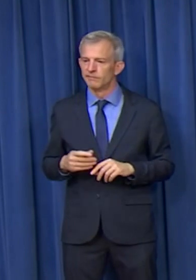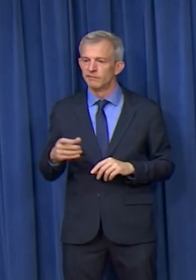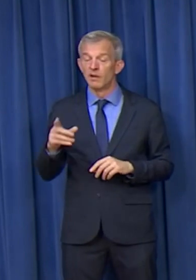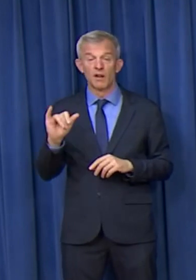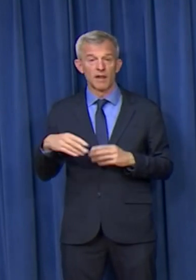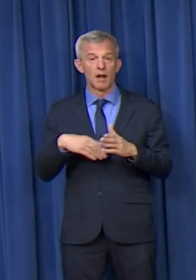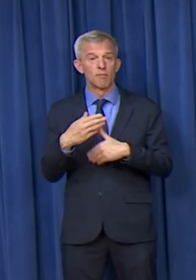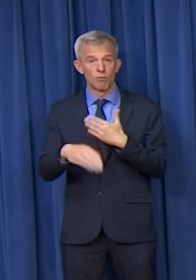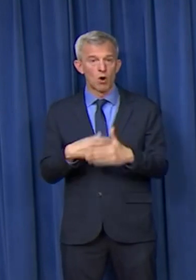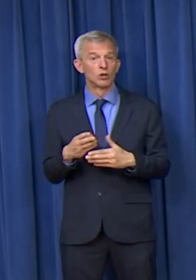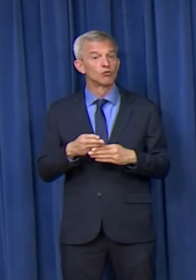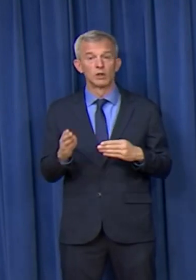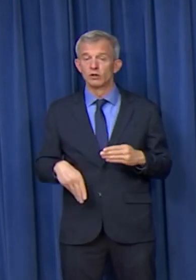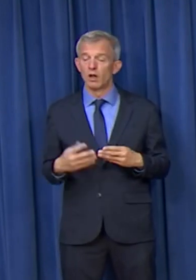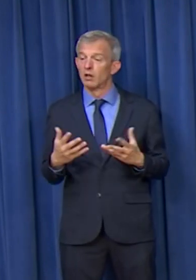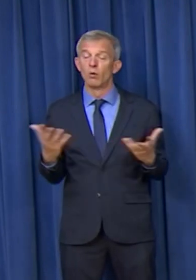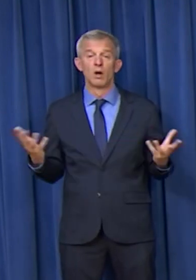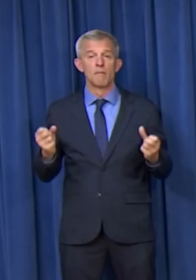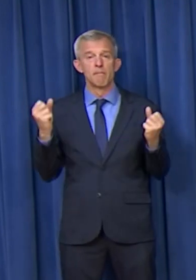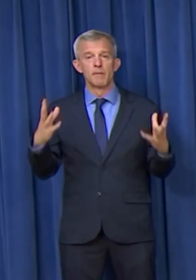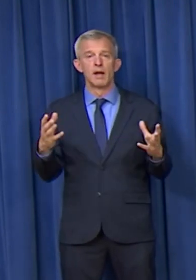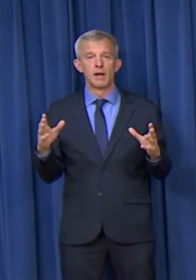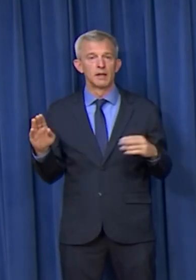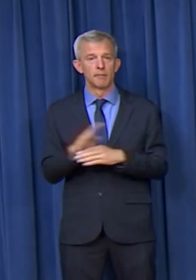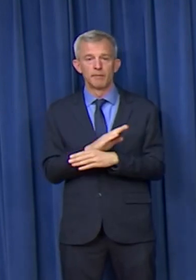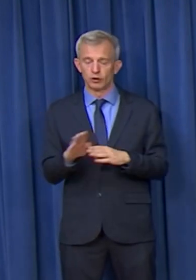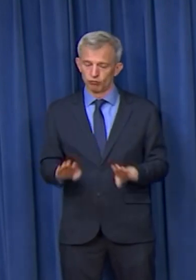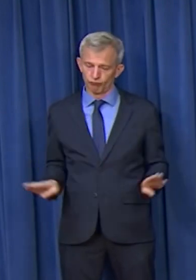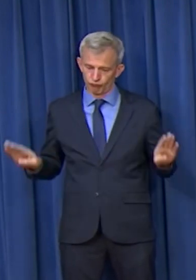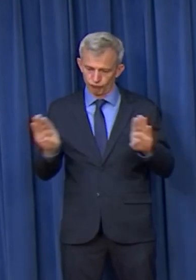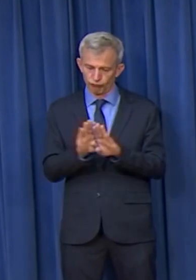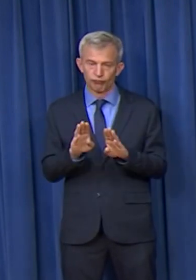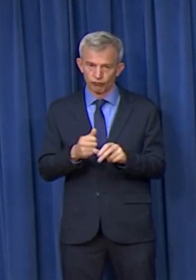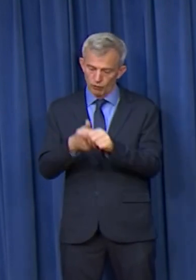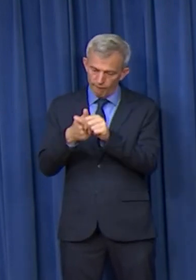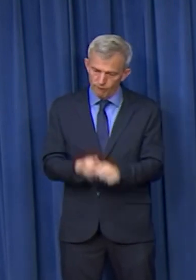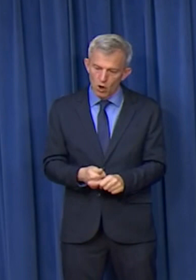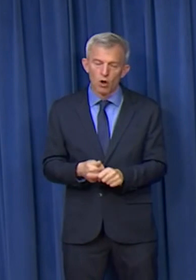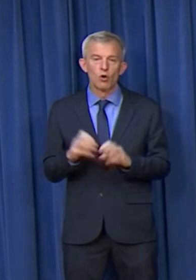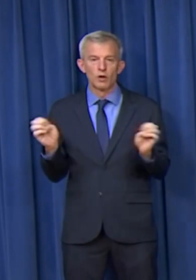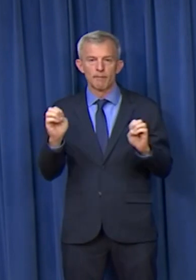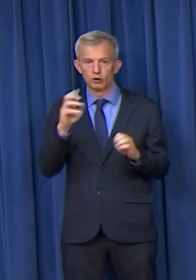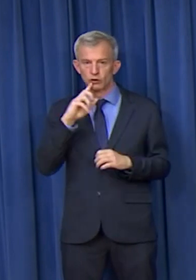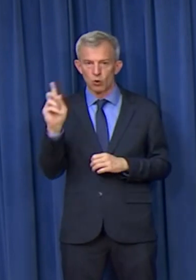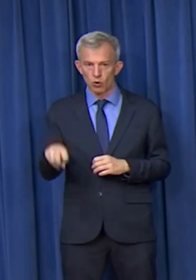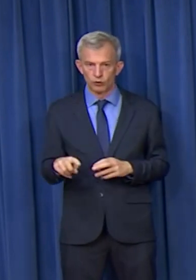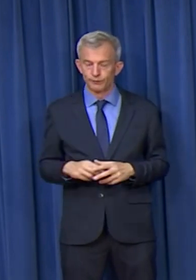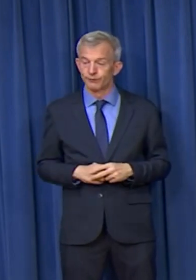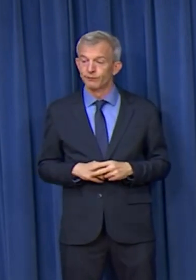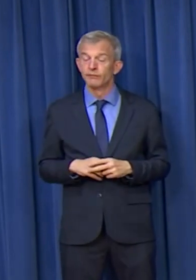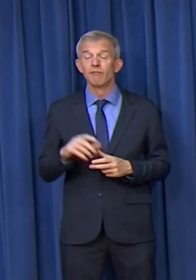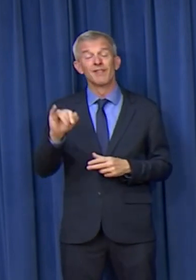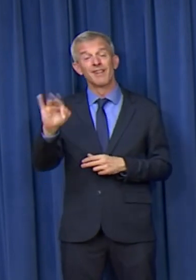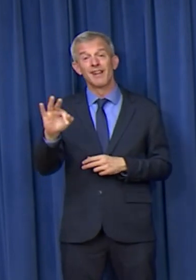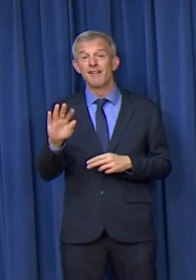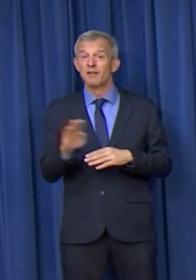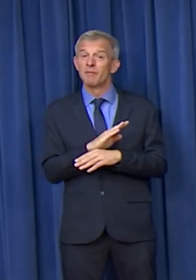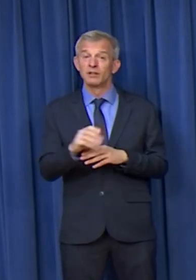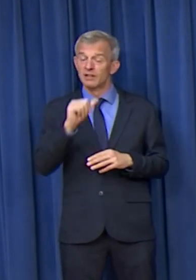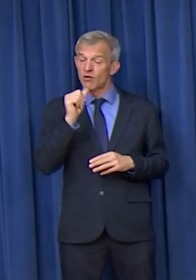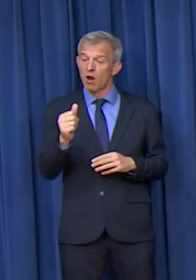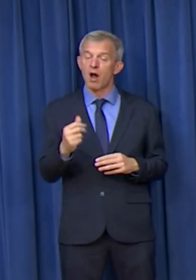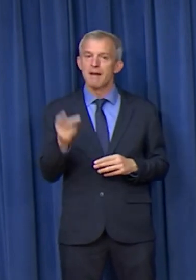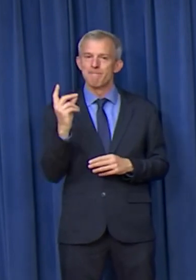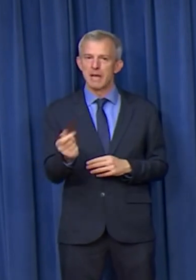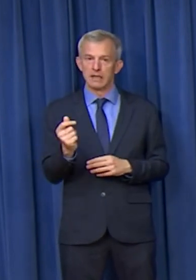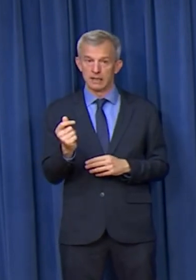dozens of businesses closing down, complying with the order. When a business does not immediately comply